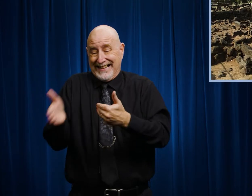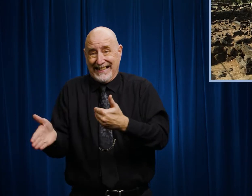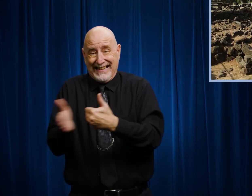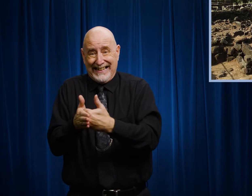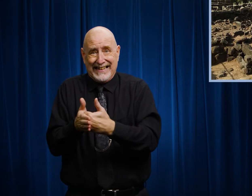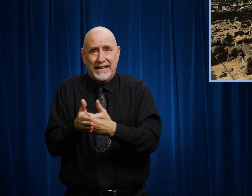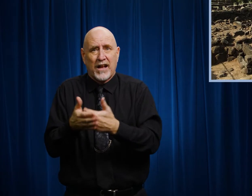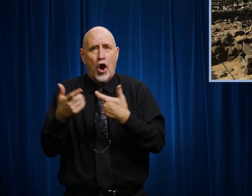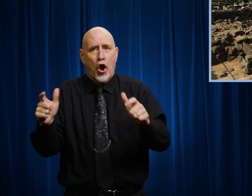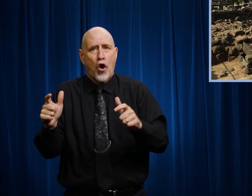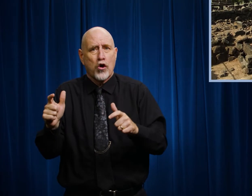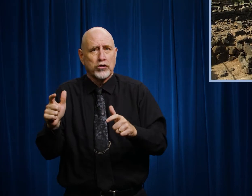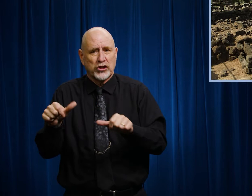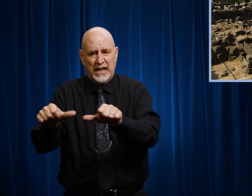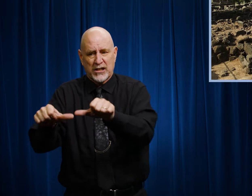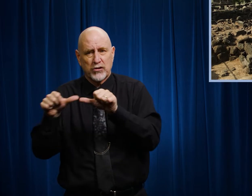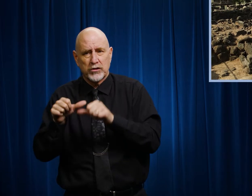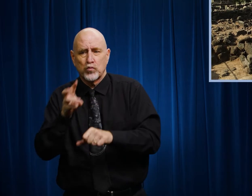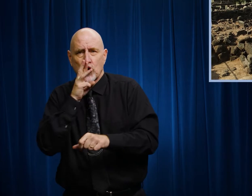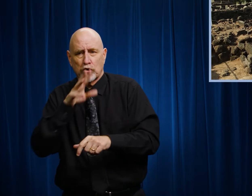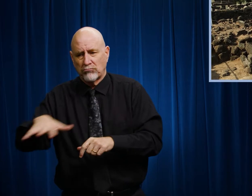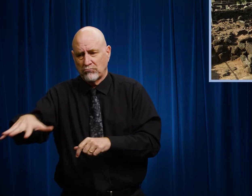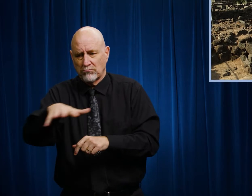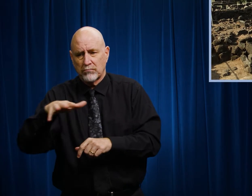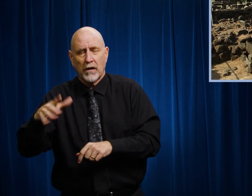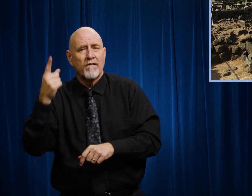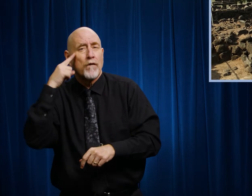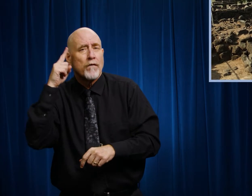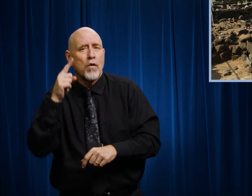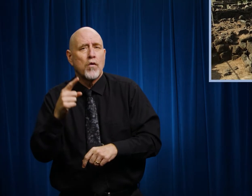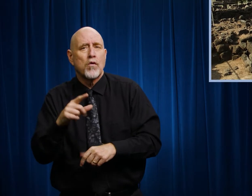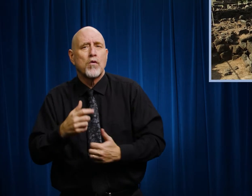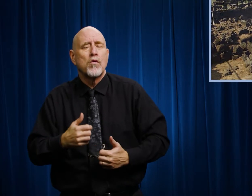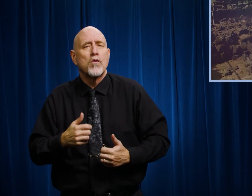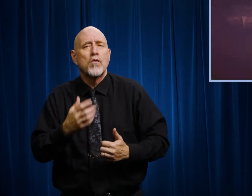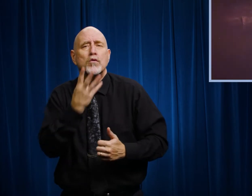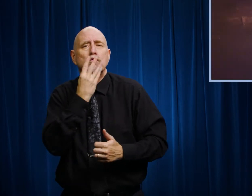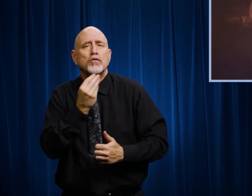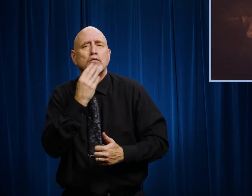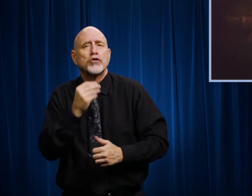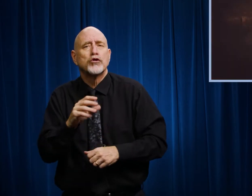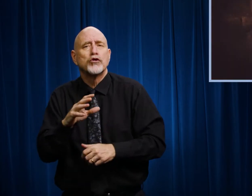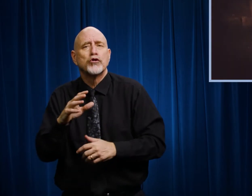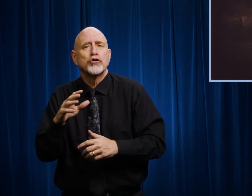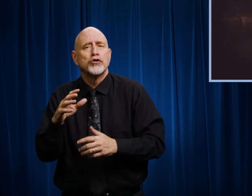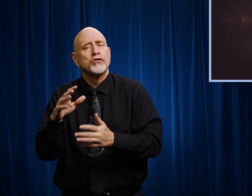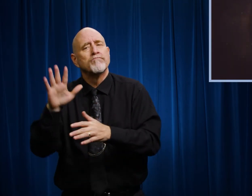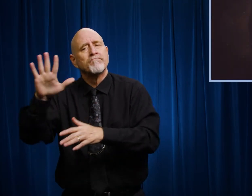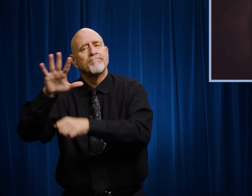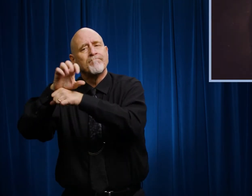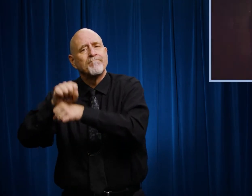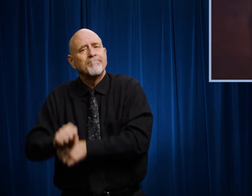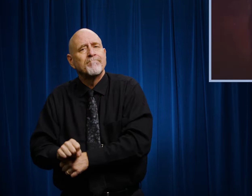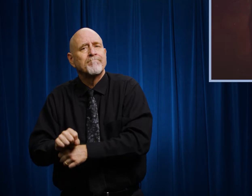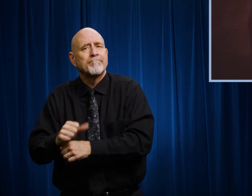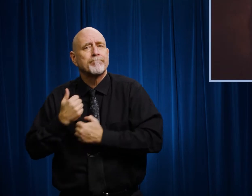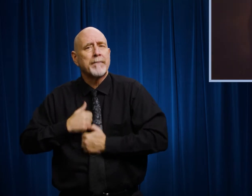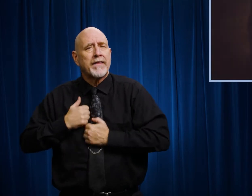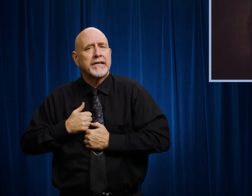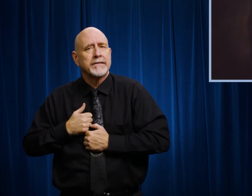mikveh is a large cistern which was probably used to provide live or living water for the demands of Jewish